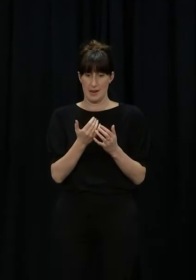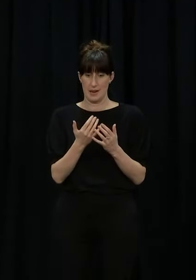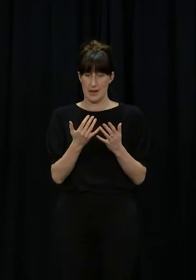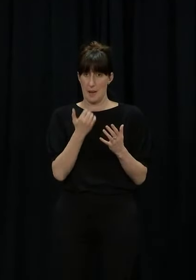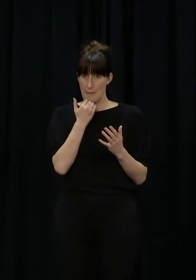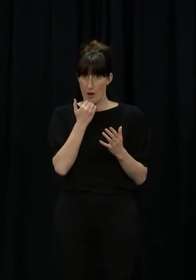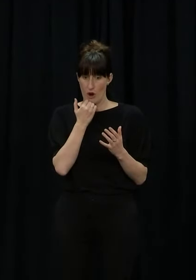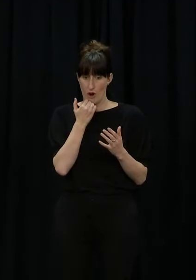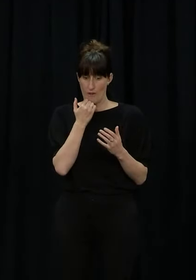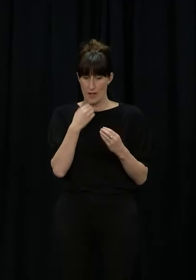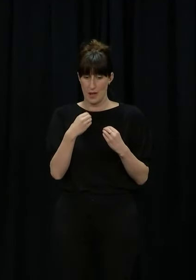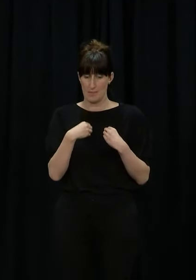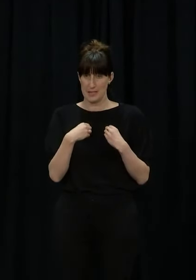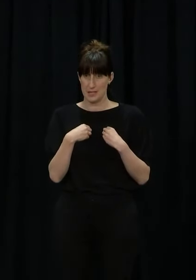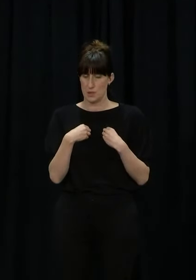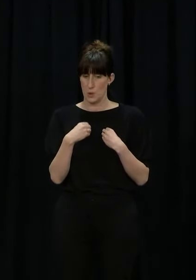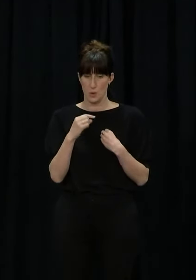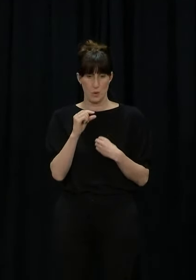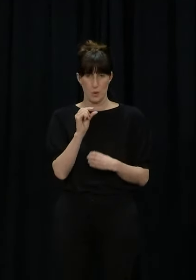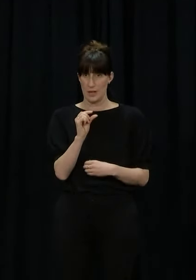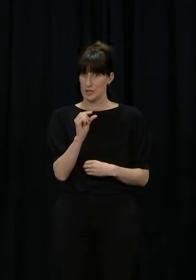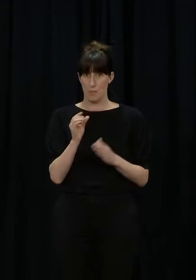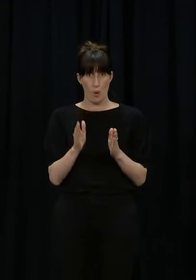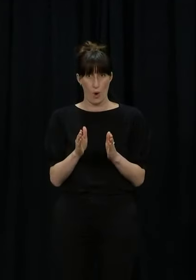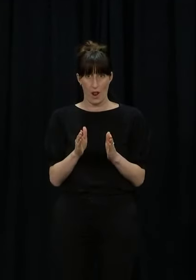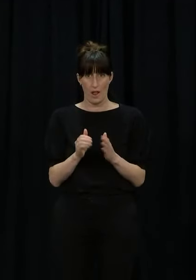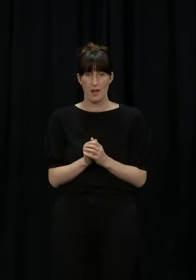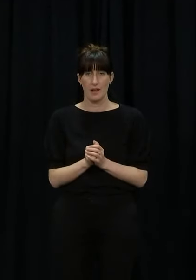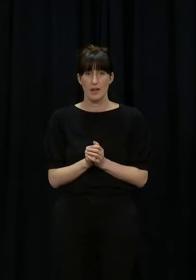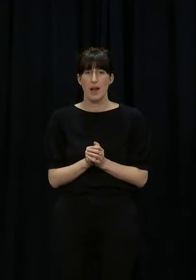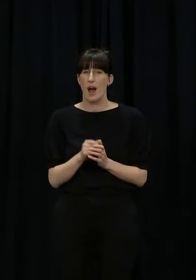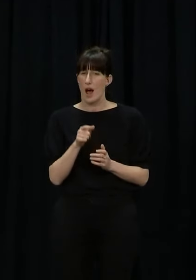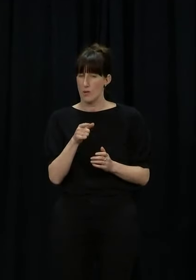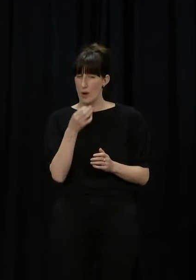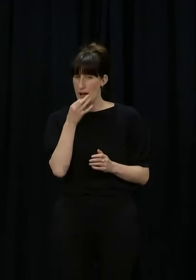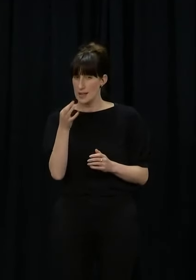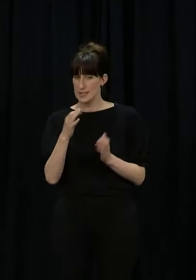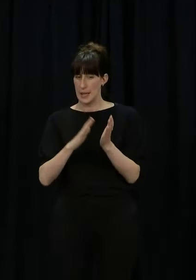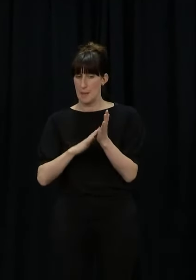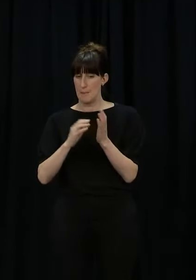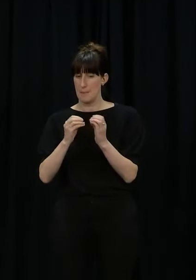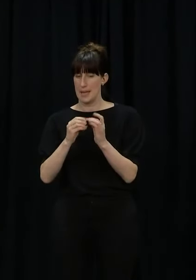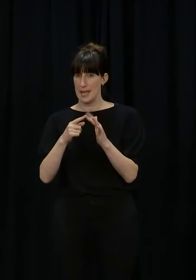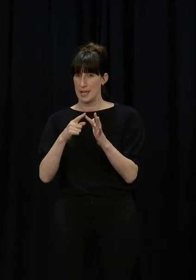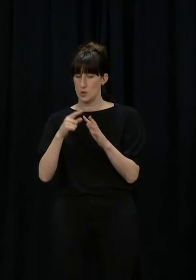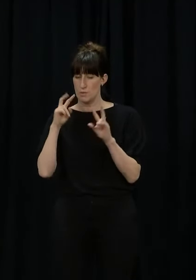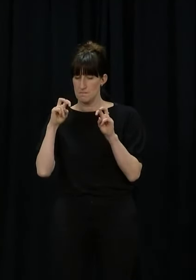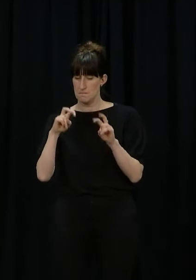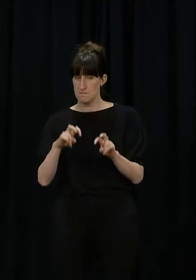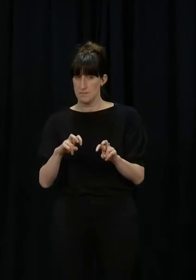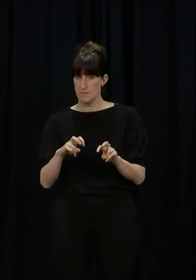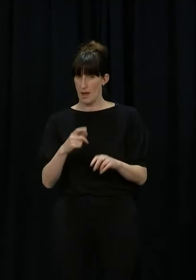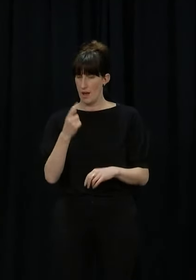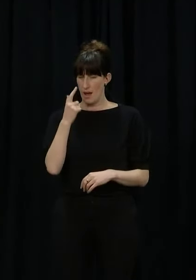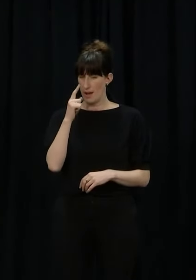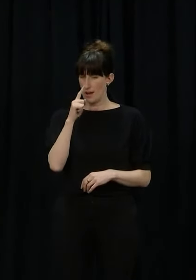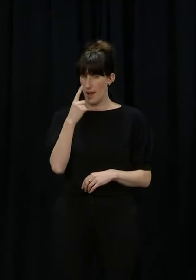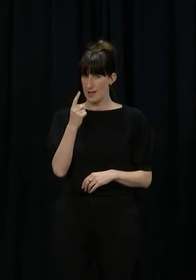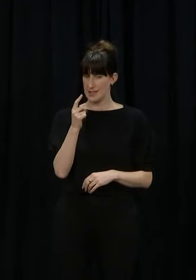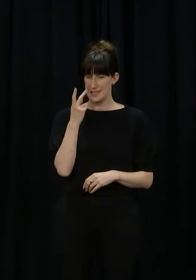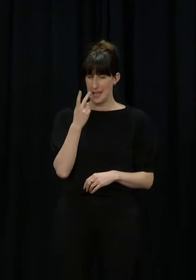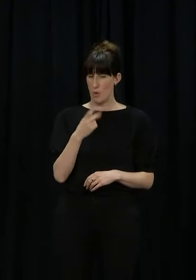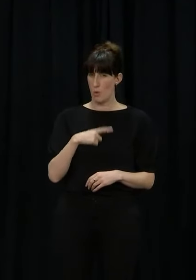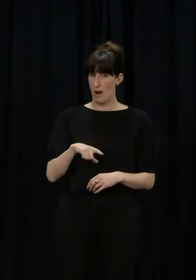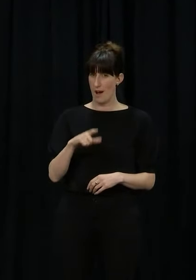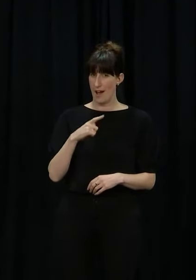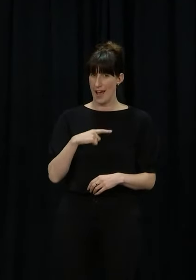scenarios, I will have MB look into those specific examples. I can't see many reasons why those individuals would be claiming to